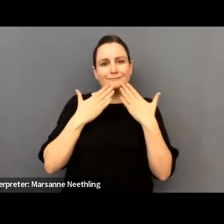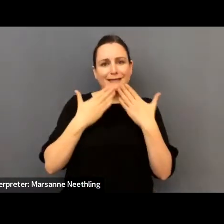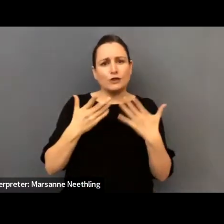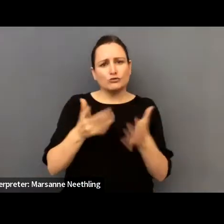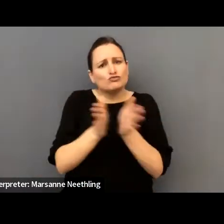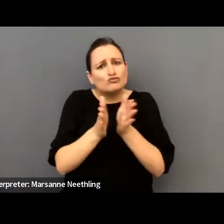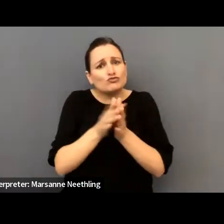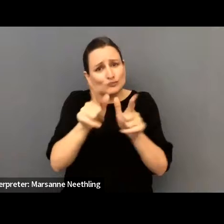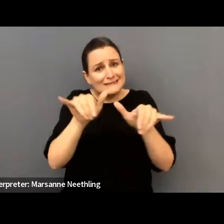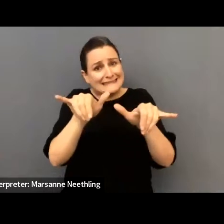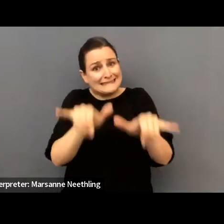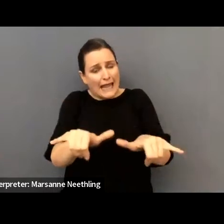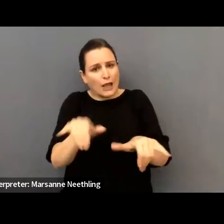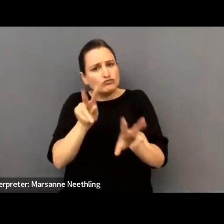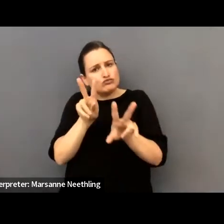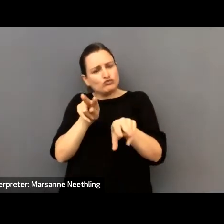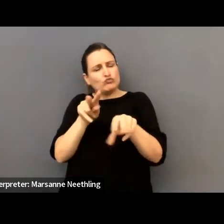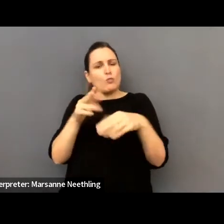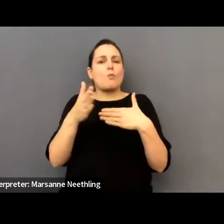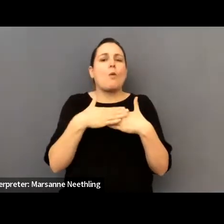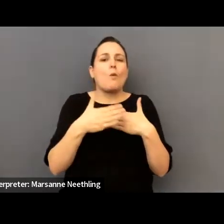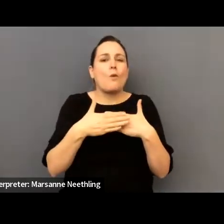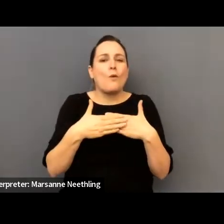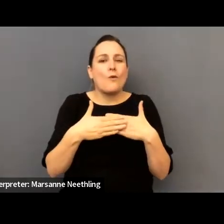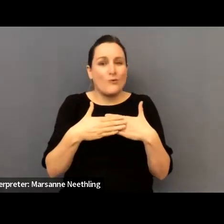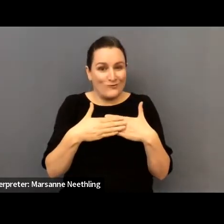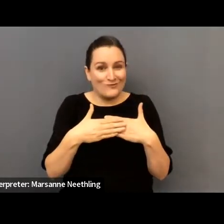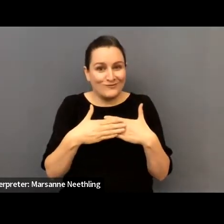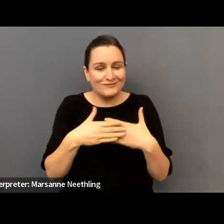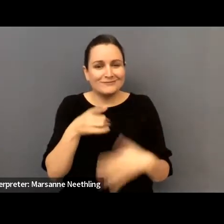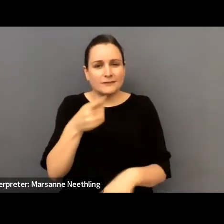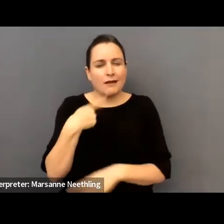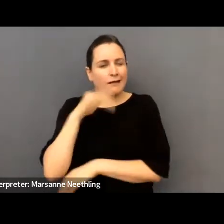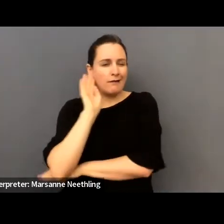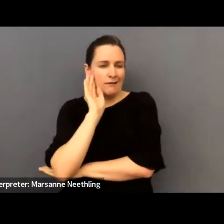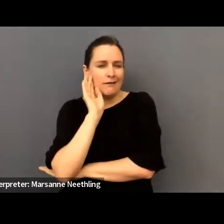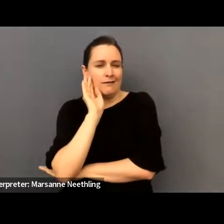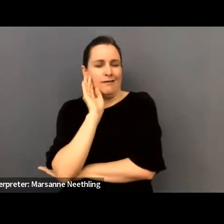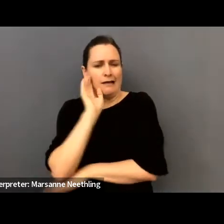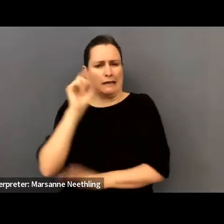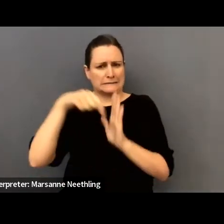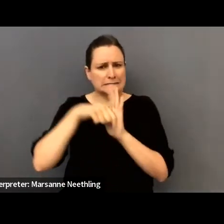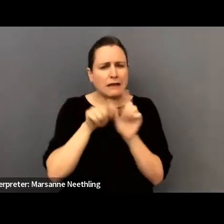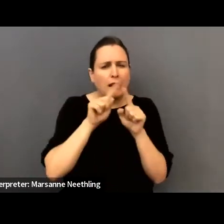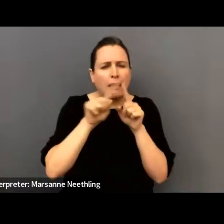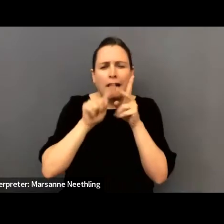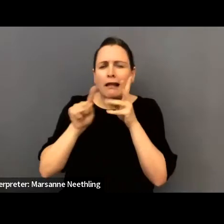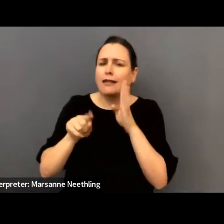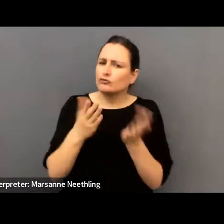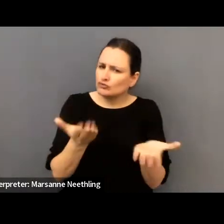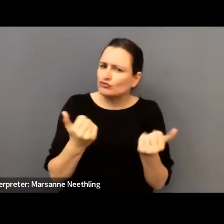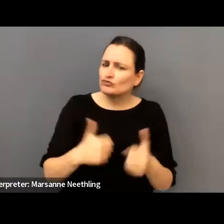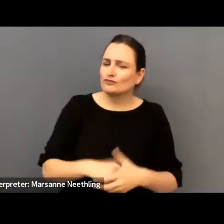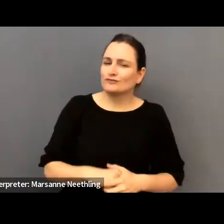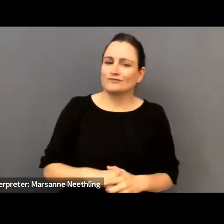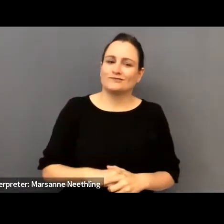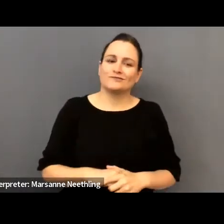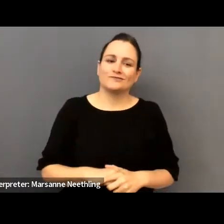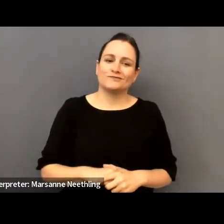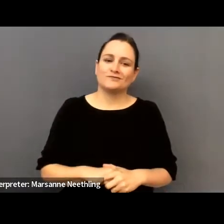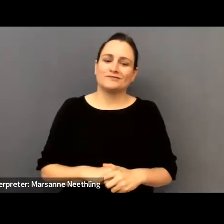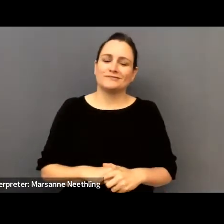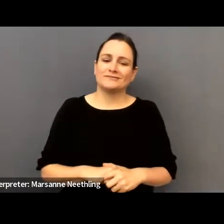the Indaba. It promises to be just as invigorating and hopefully also answer some of the questions